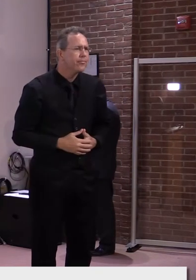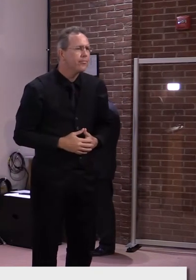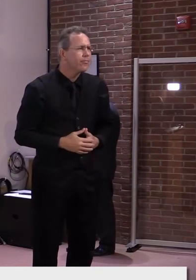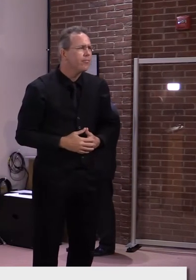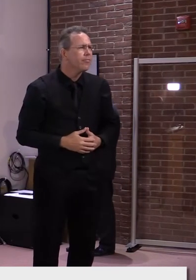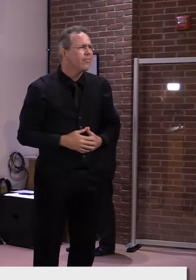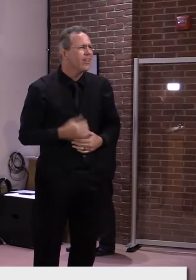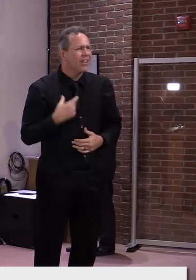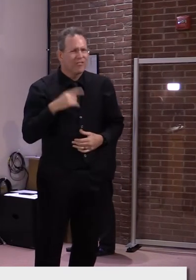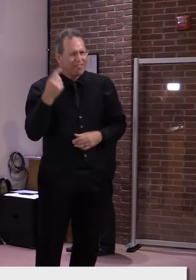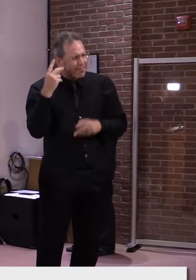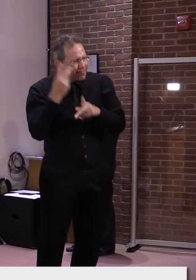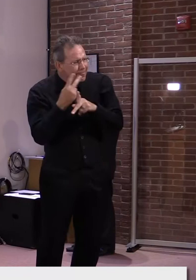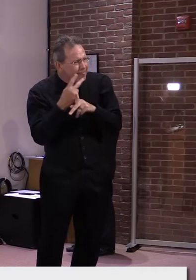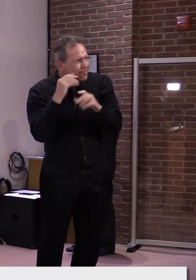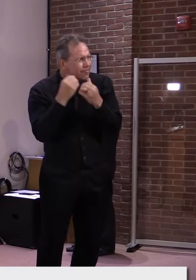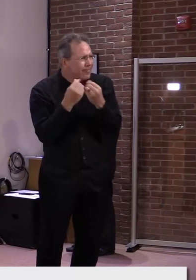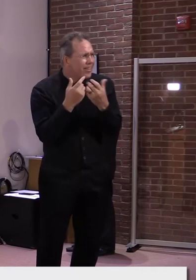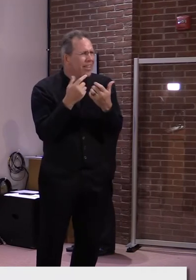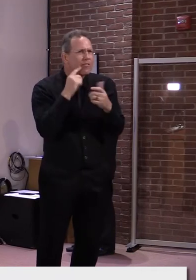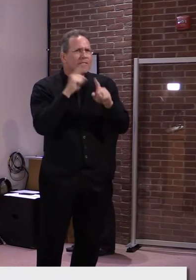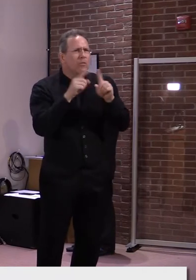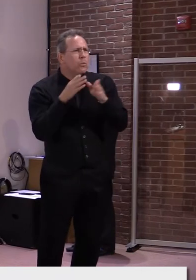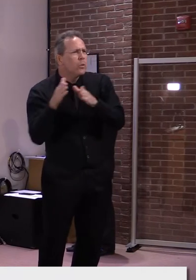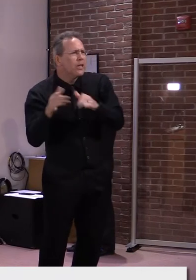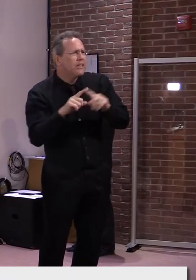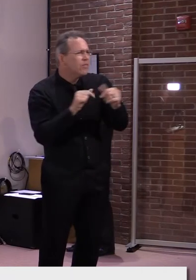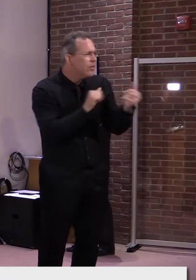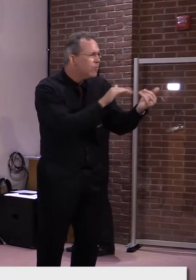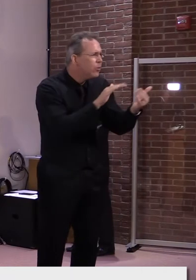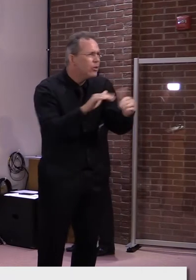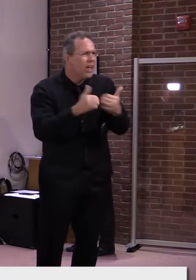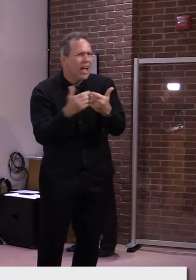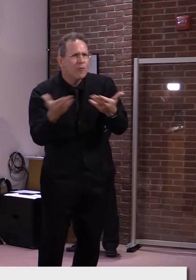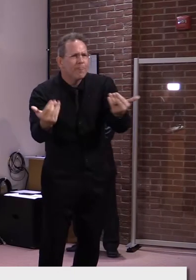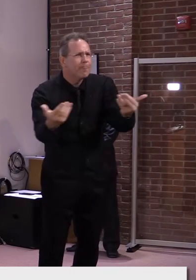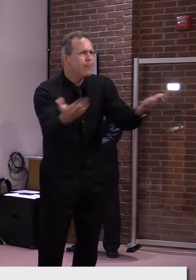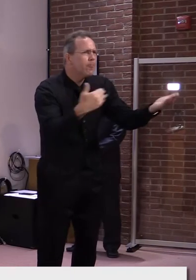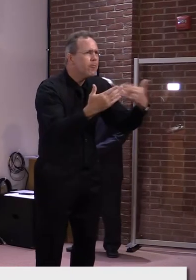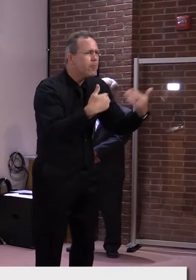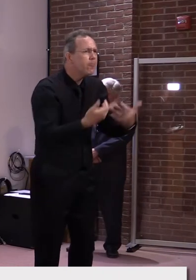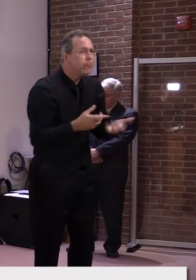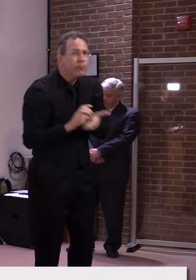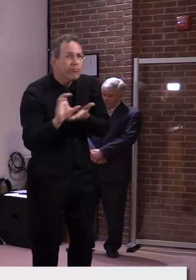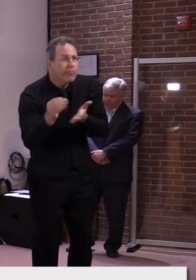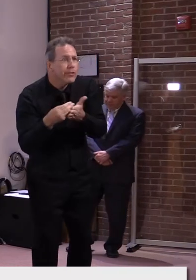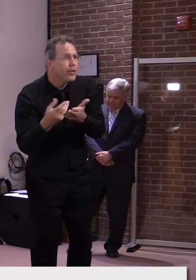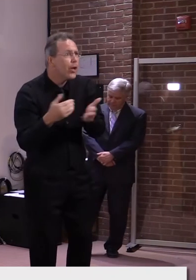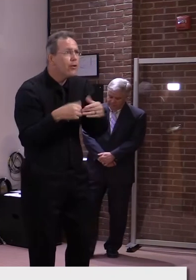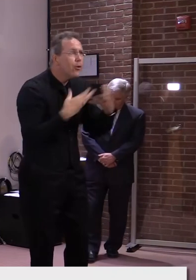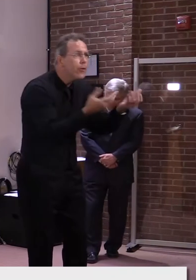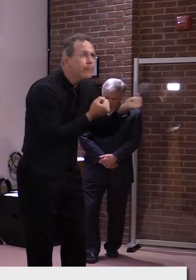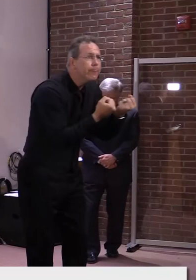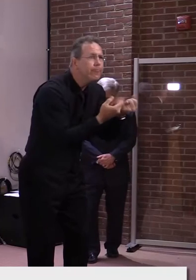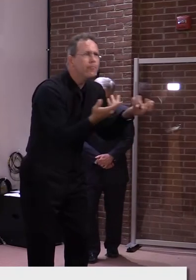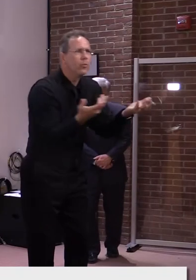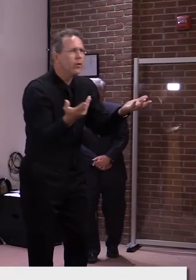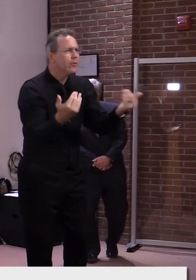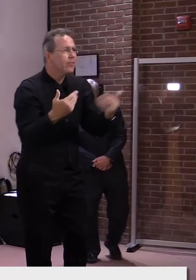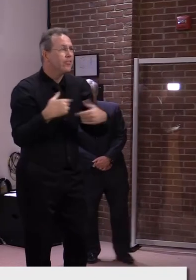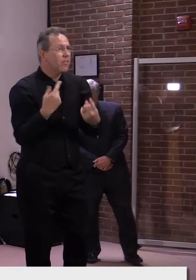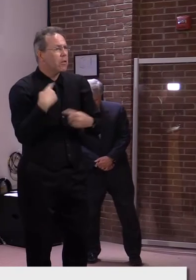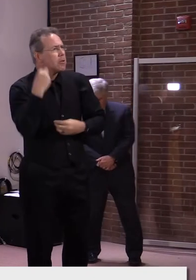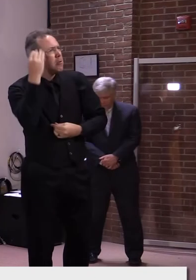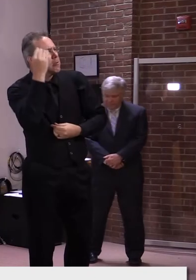tool that we can. So we haven't contemplated what you're suggesting, but we'll have to see